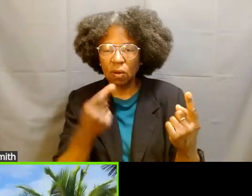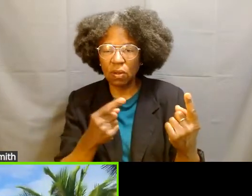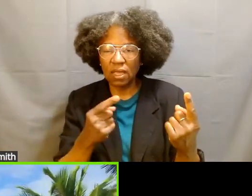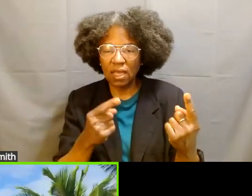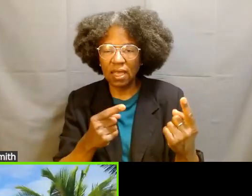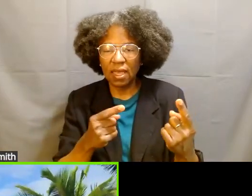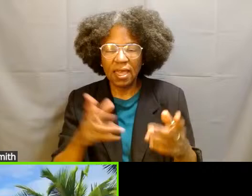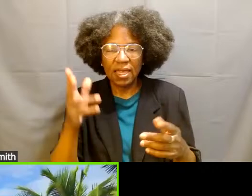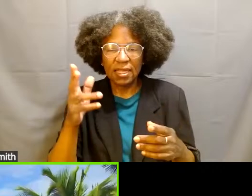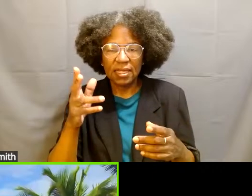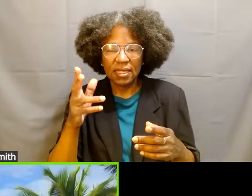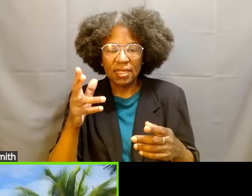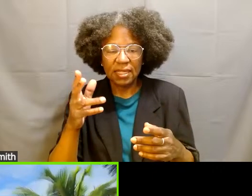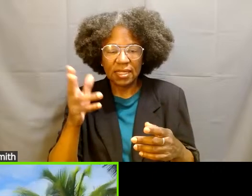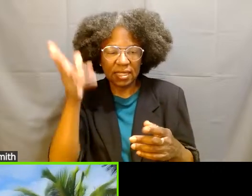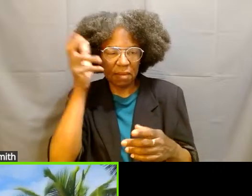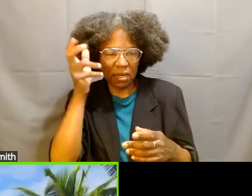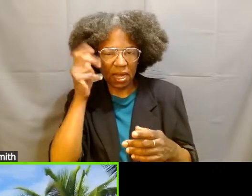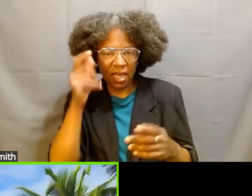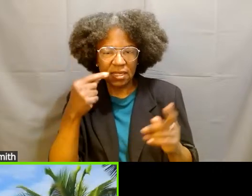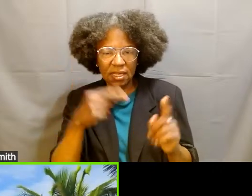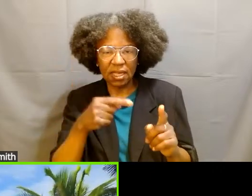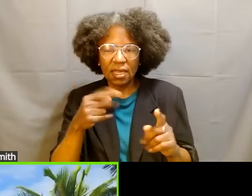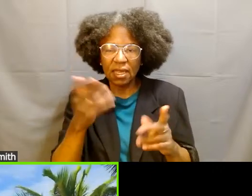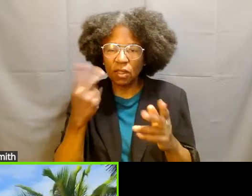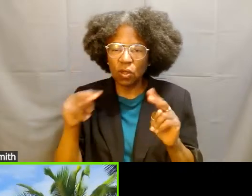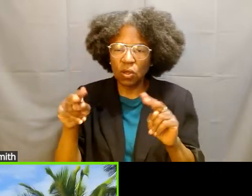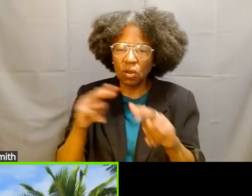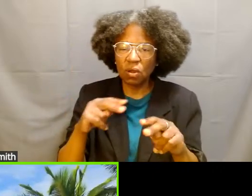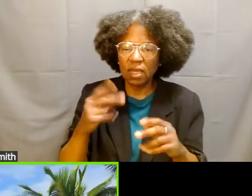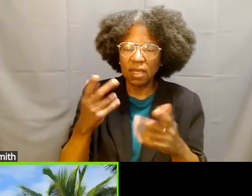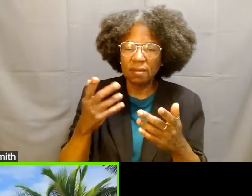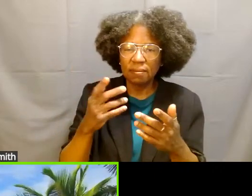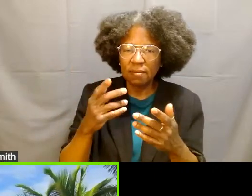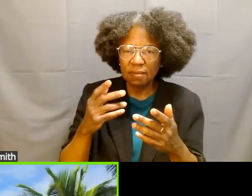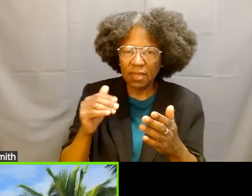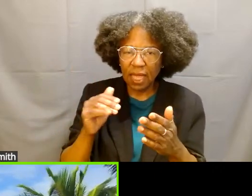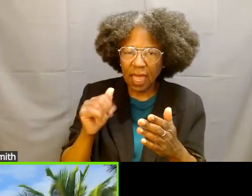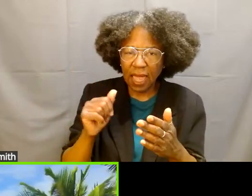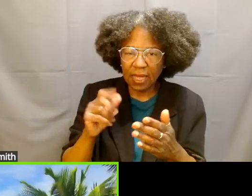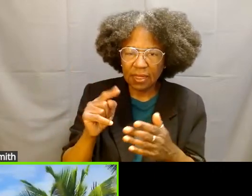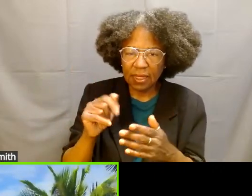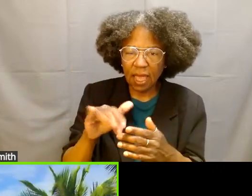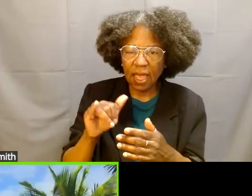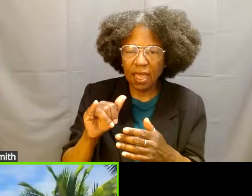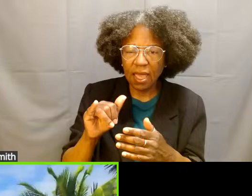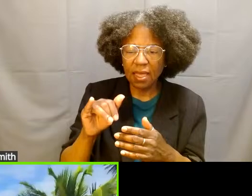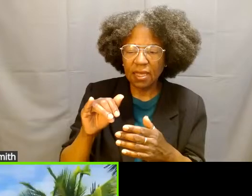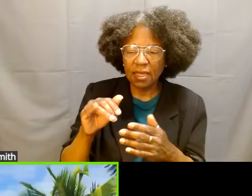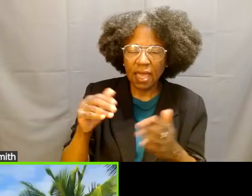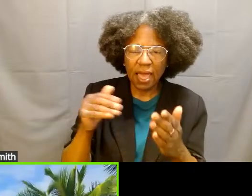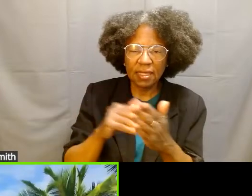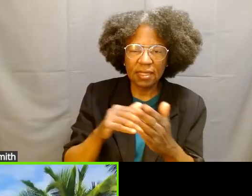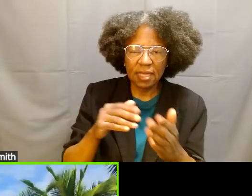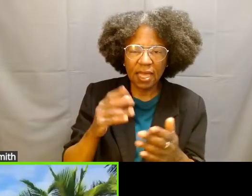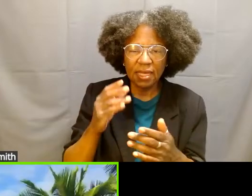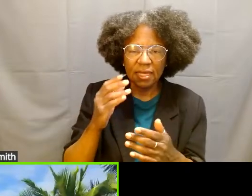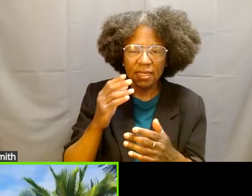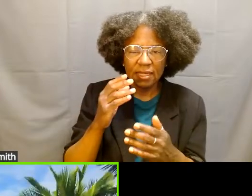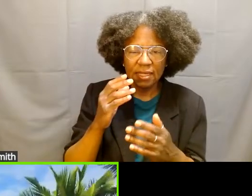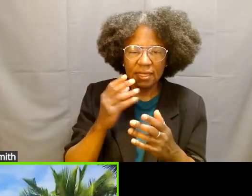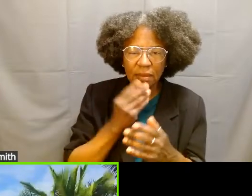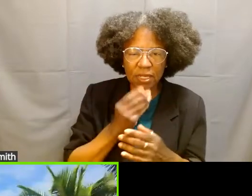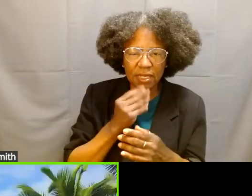Israel while overlooking terrorism and anti-Semitism in the Middle East. Despite public